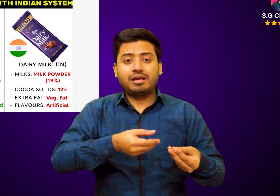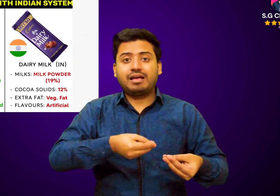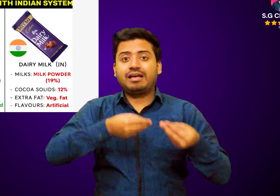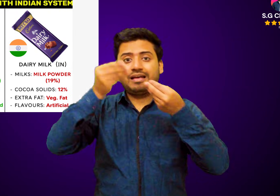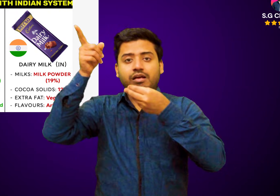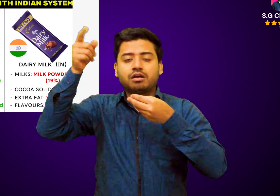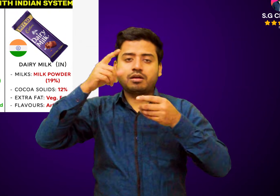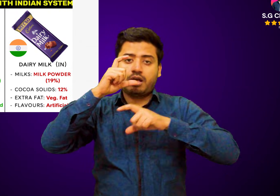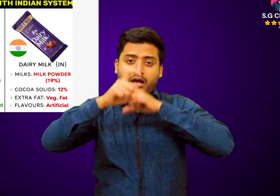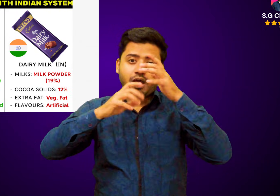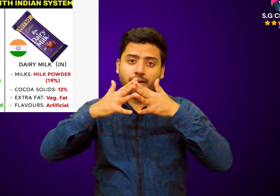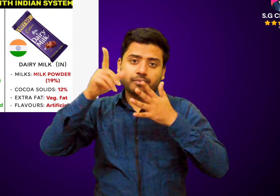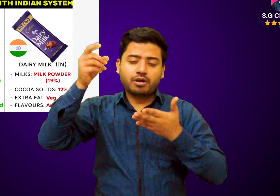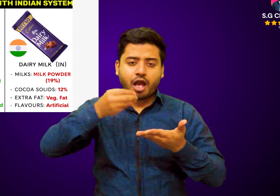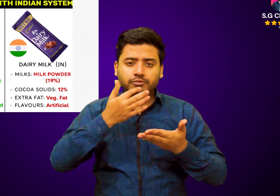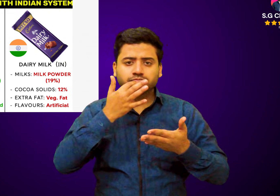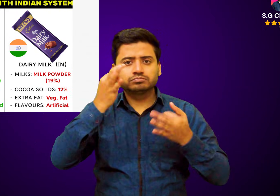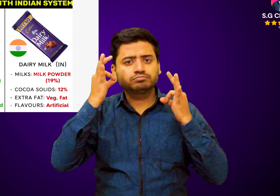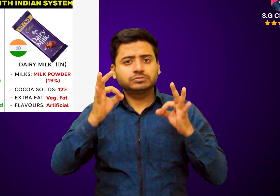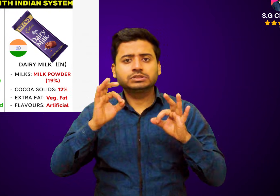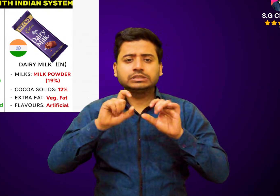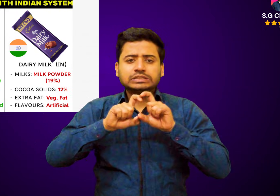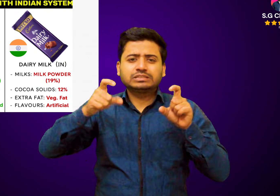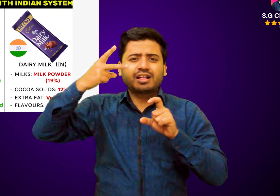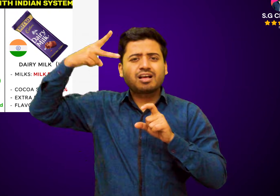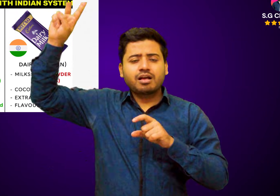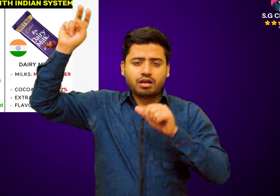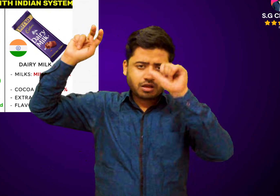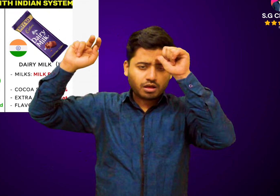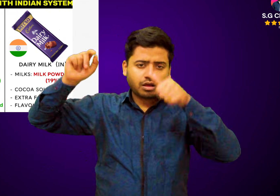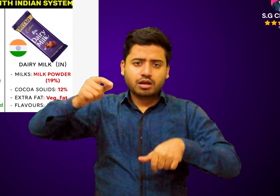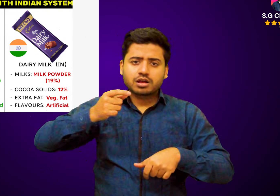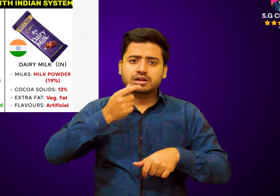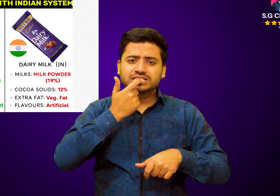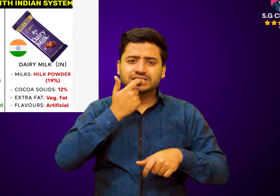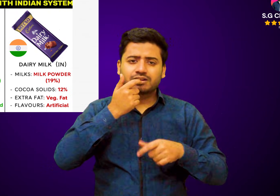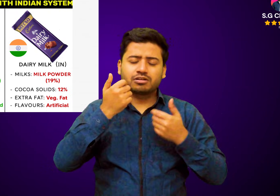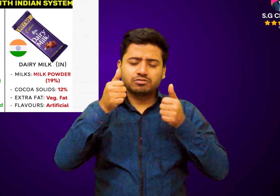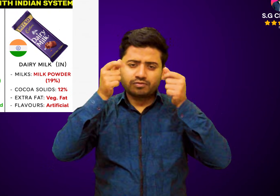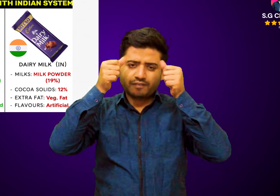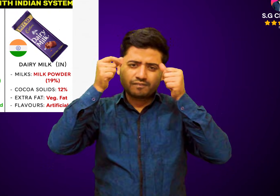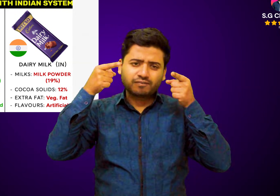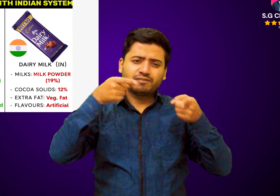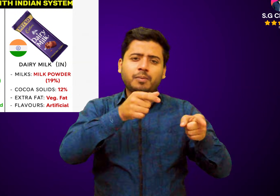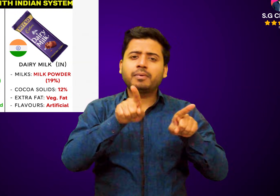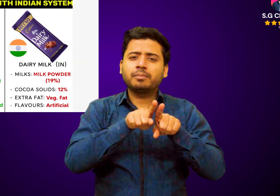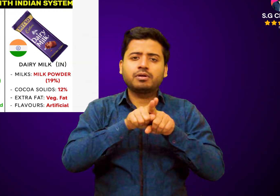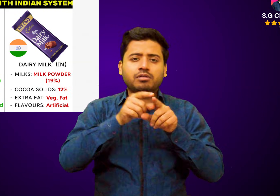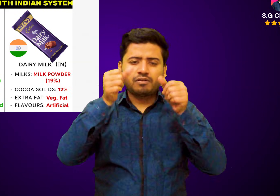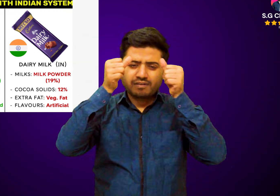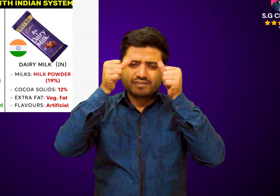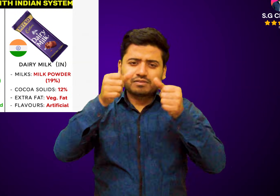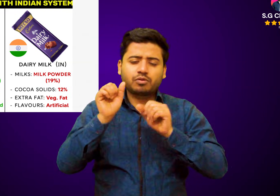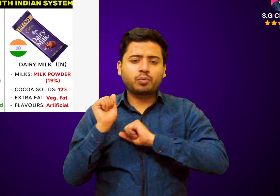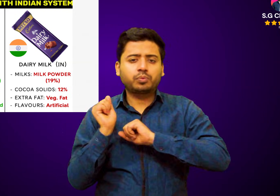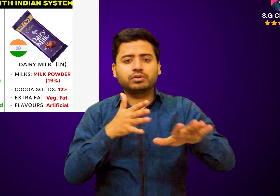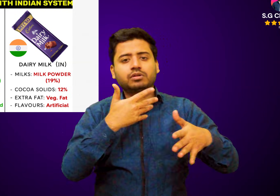and rises to the surface. It is true that many mass-market chocolates are classified more as confectionery than true chocolate due to their